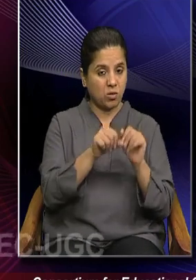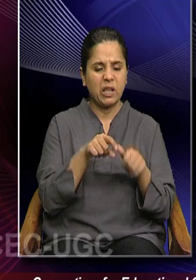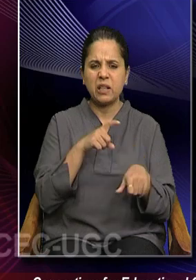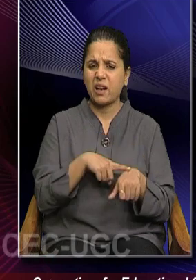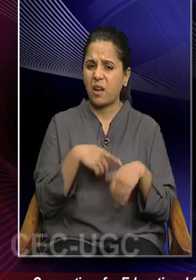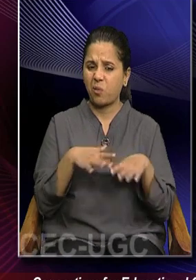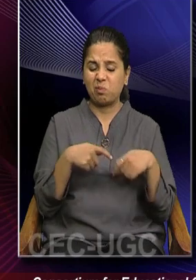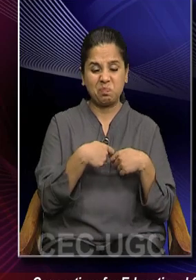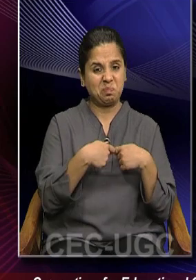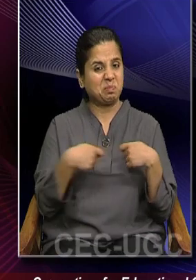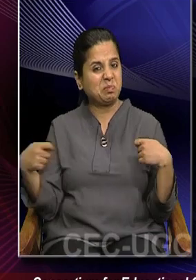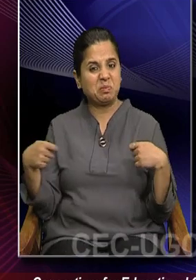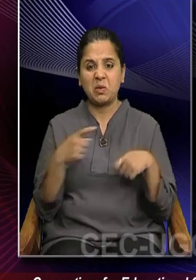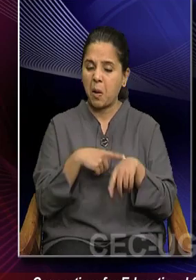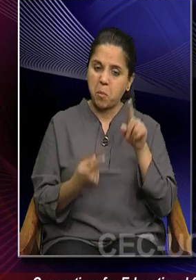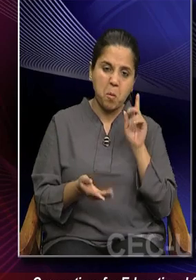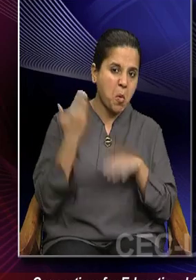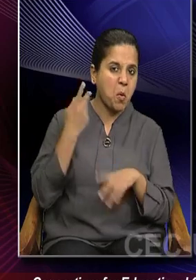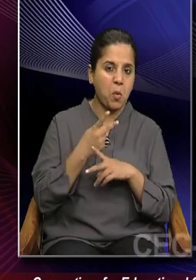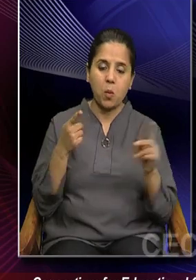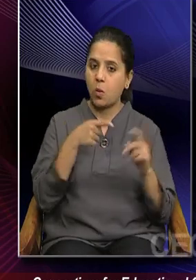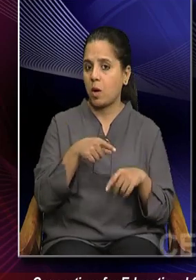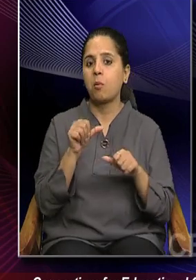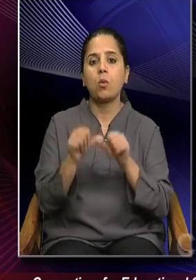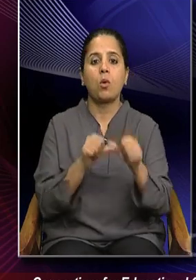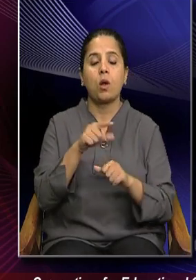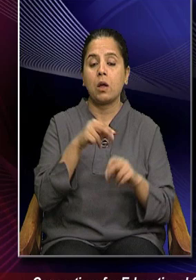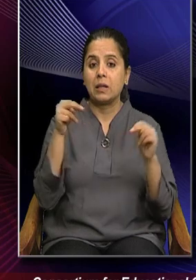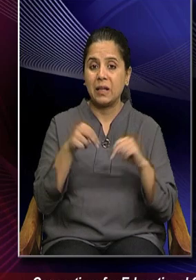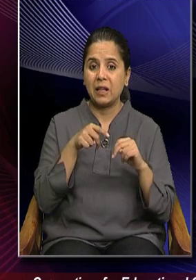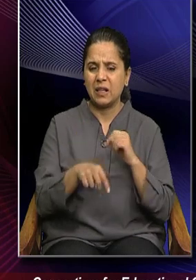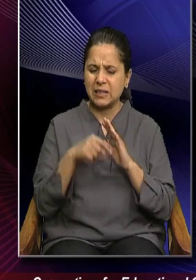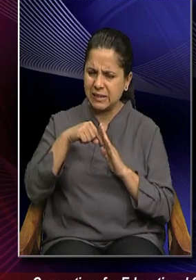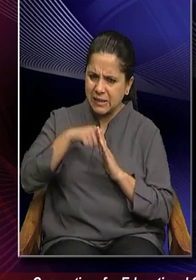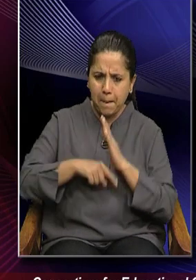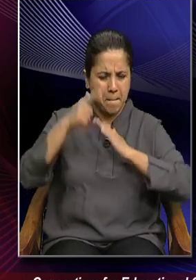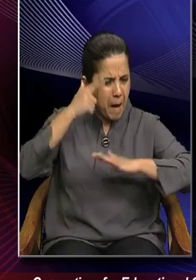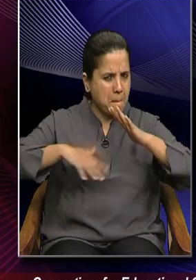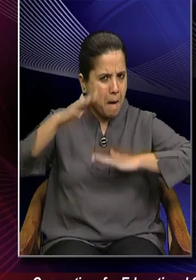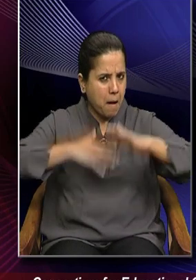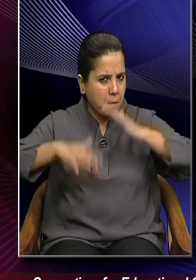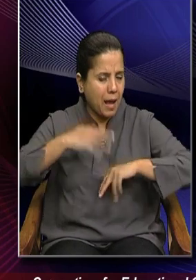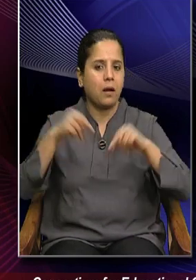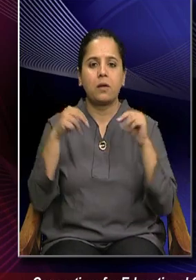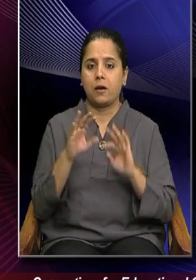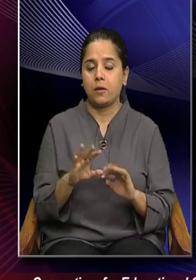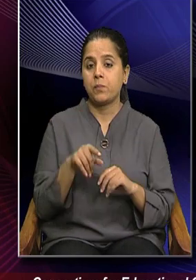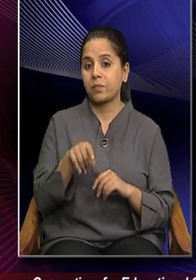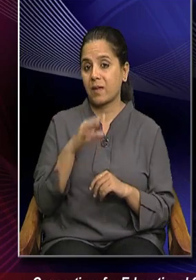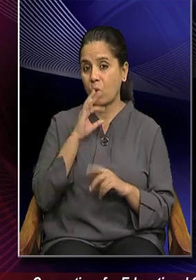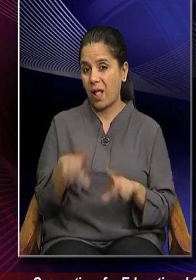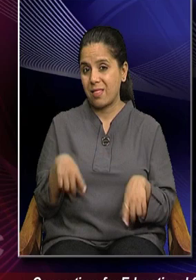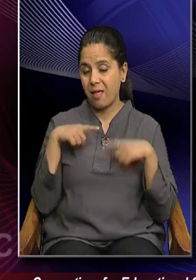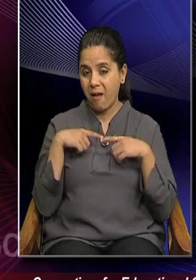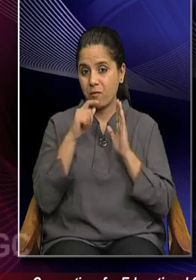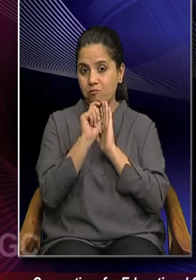consuming process and requires the extensive planning. The real life